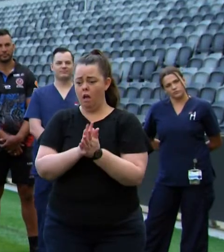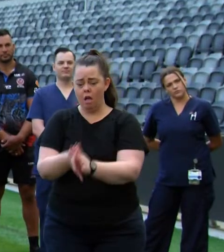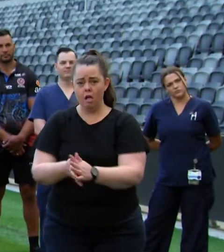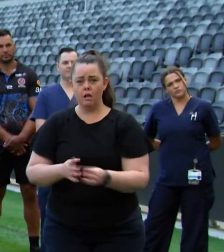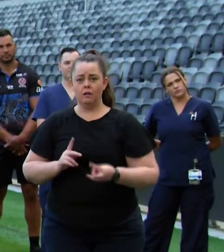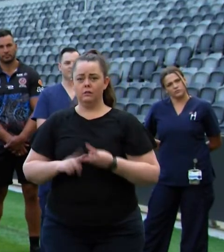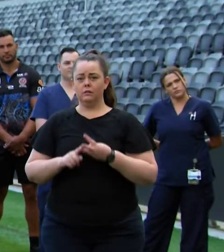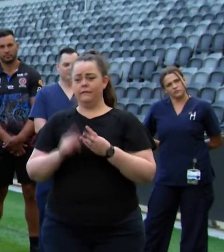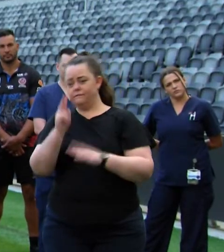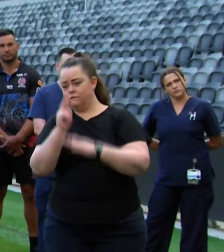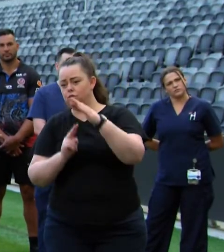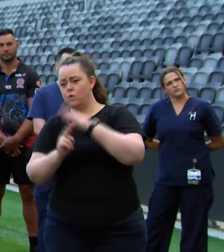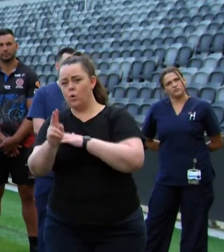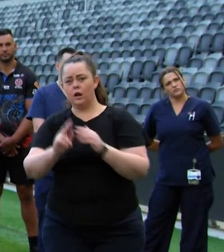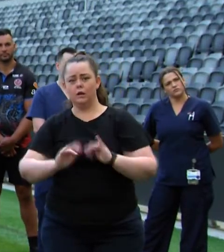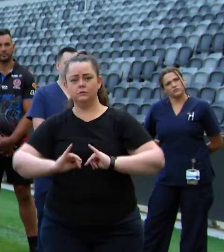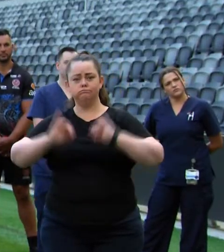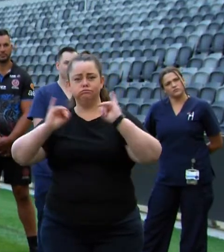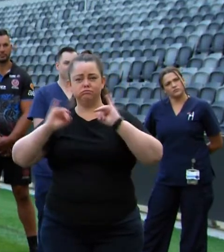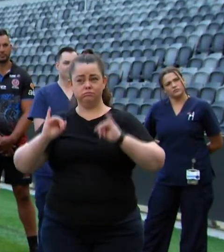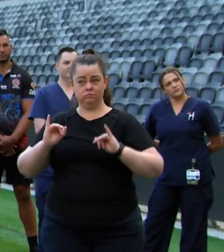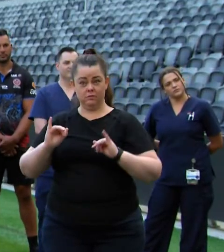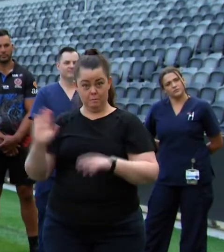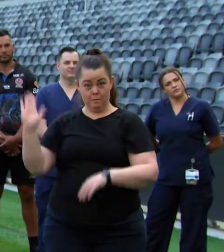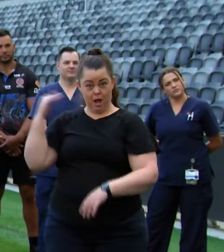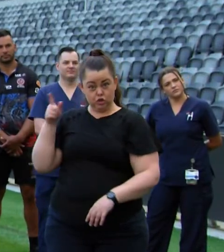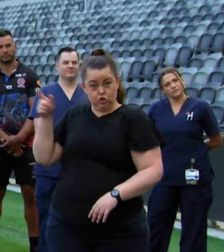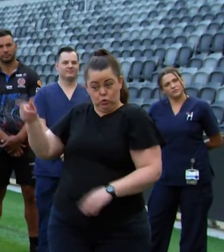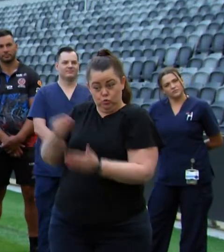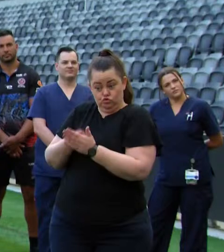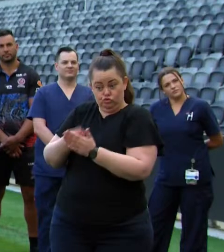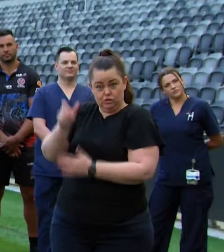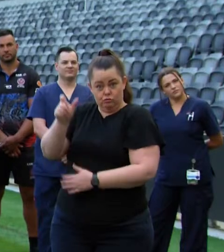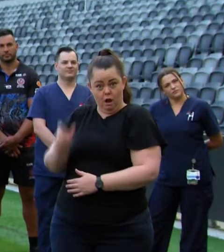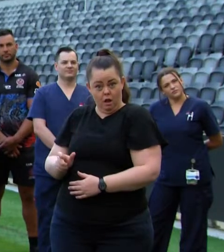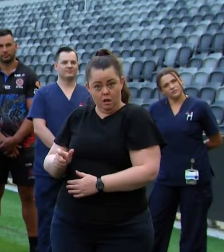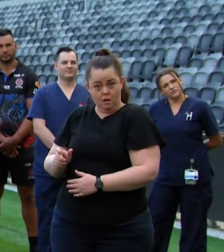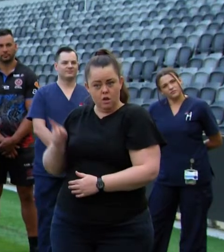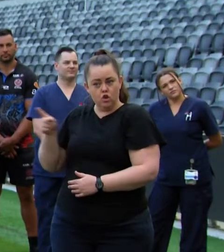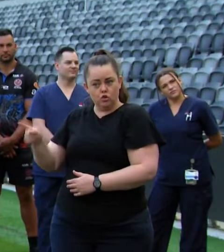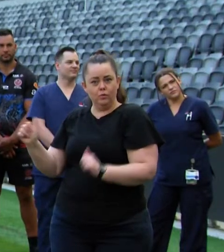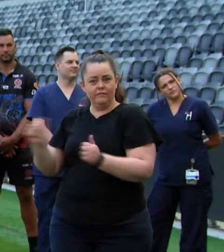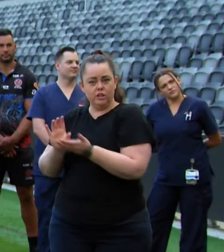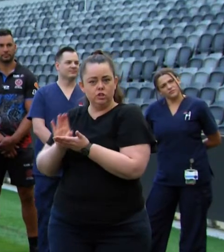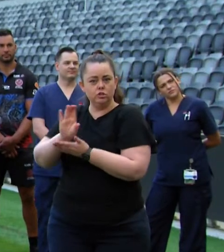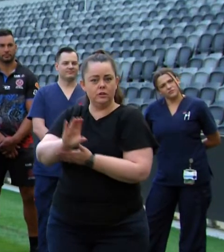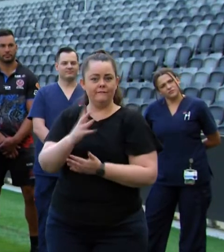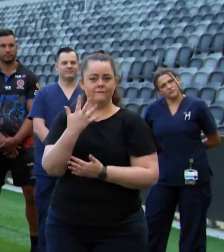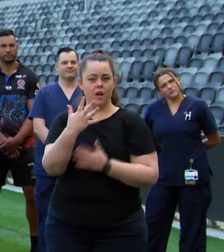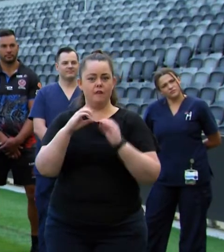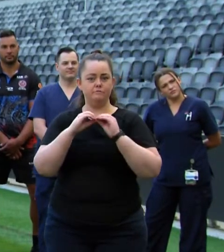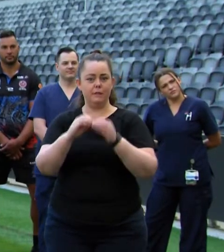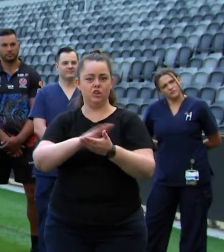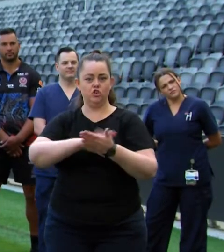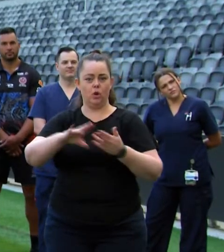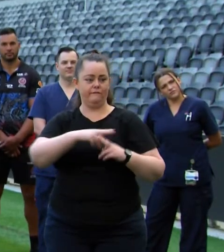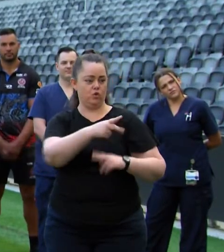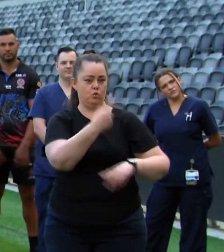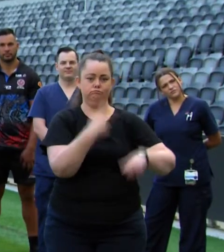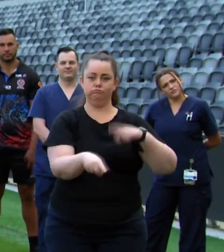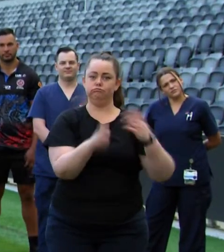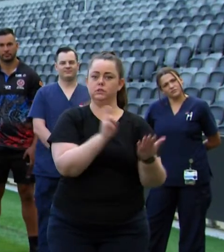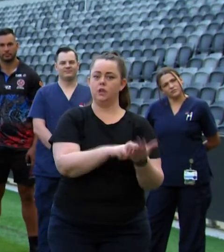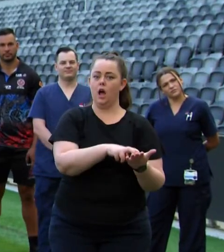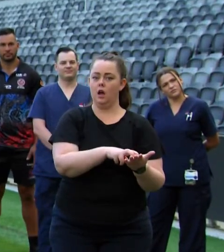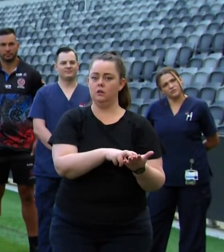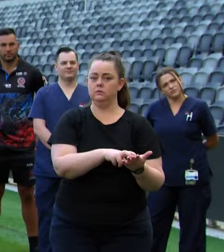treasurer. I mean, this is pretty serious stuff here, and you've had to inject $5 billion into this to get her to sign off on it. How can you guarantee that